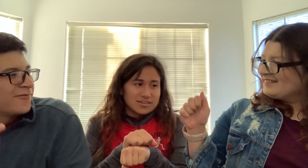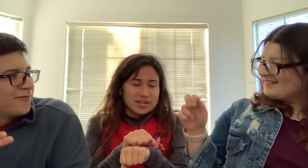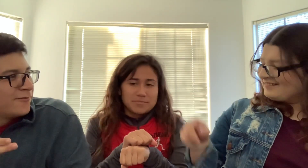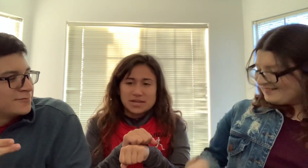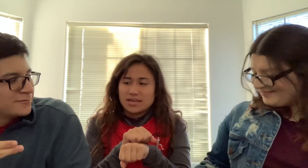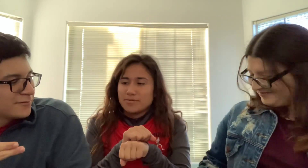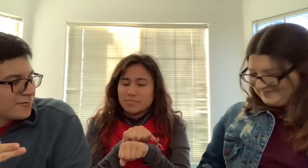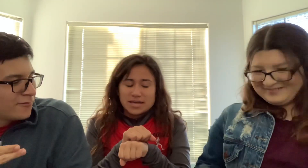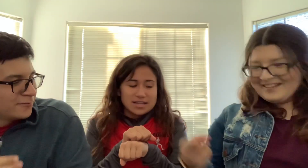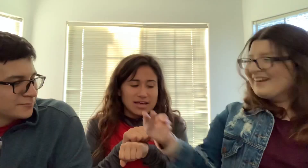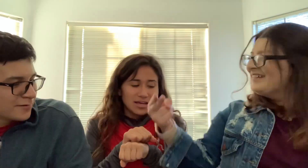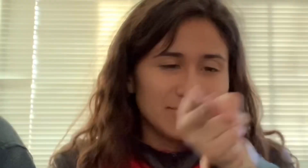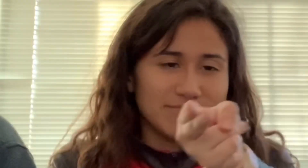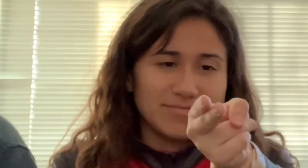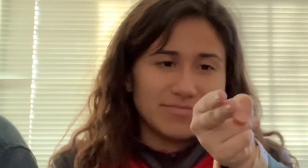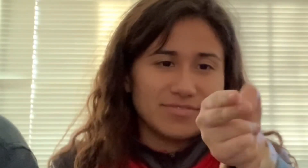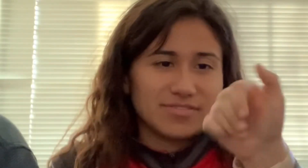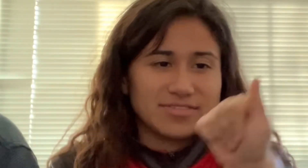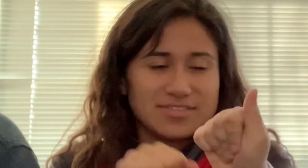Una pierna.